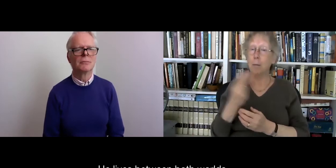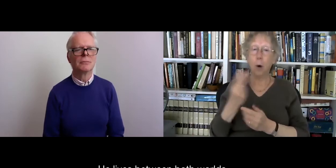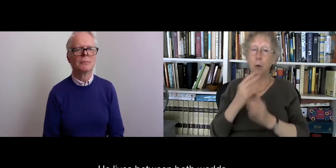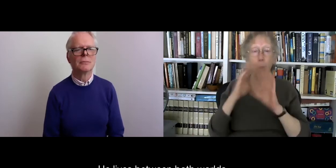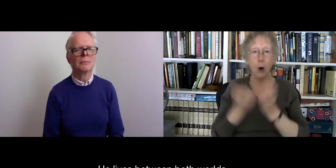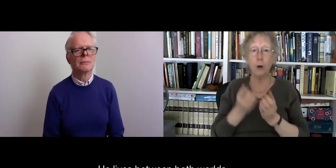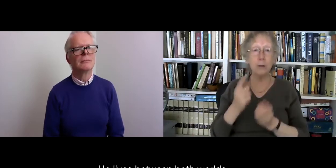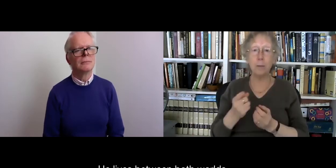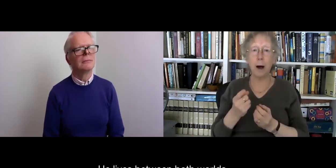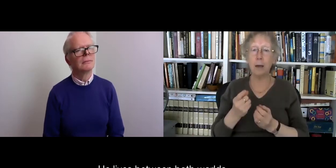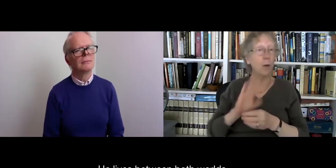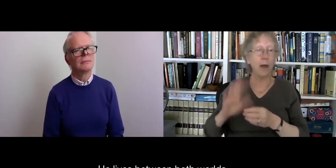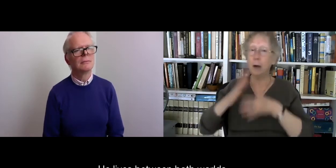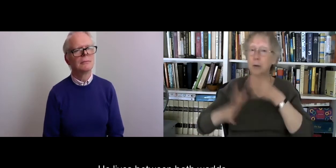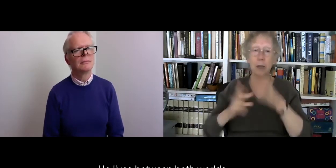So he lives between both worlds.